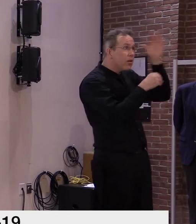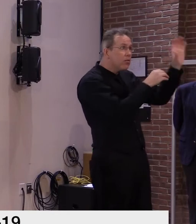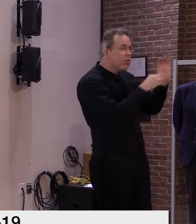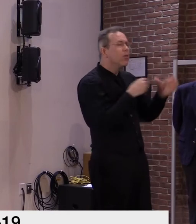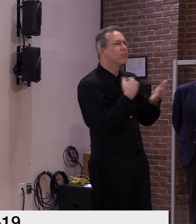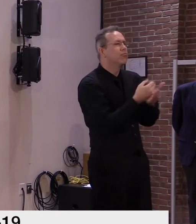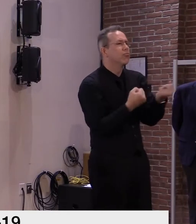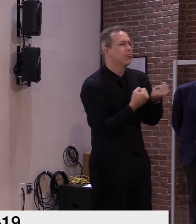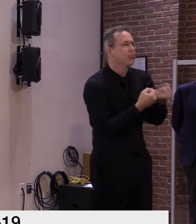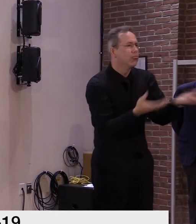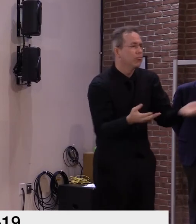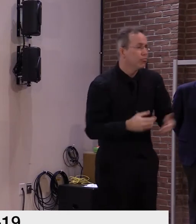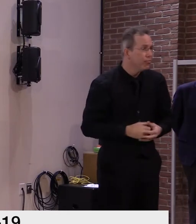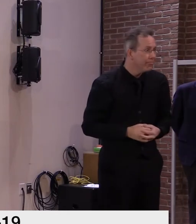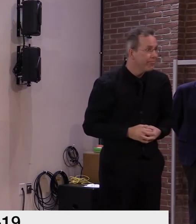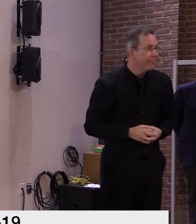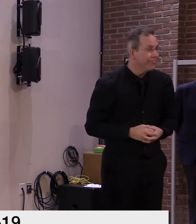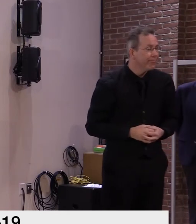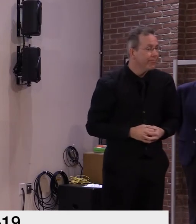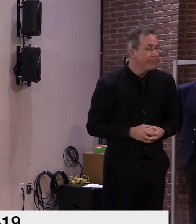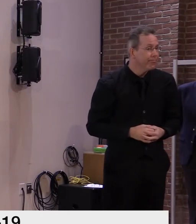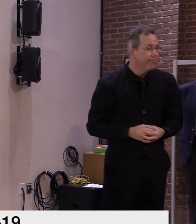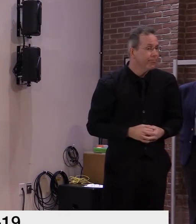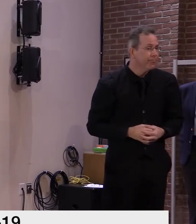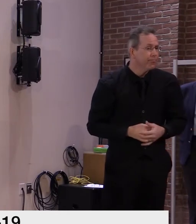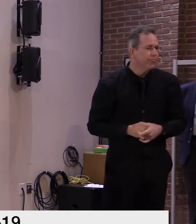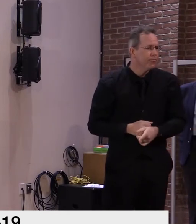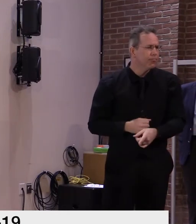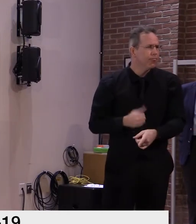Thank you. Thank you, Kat.